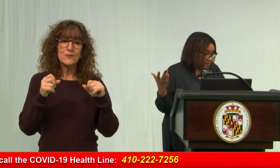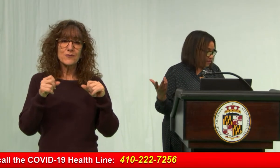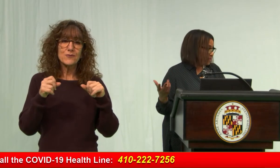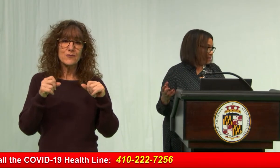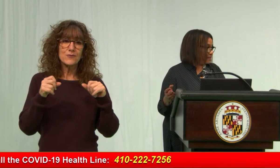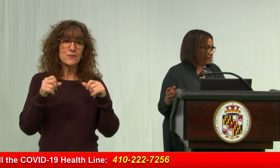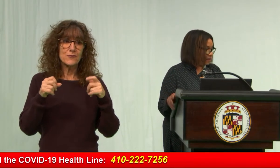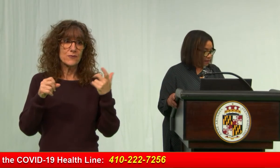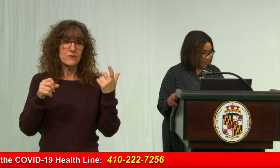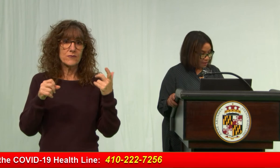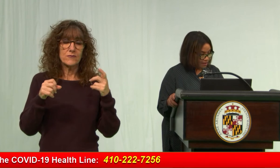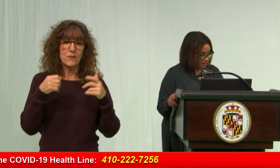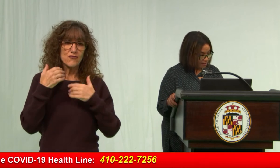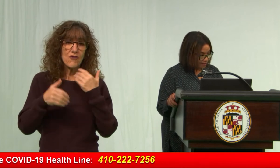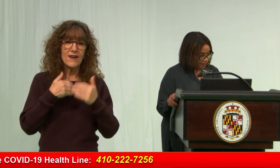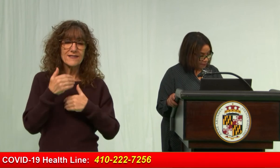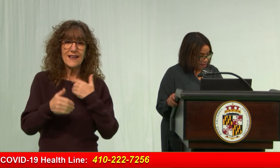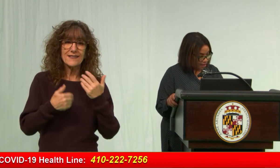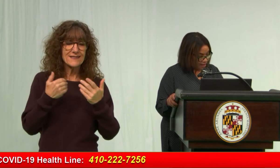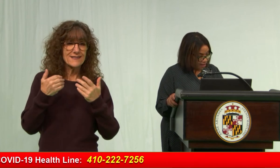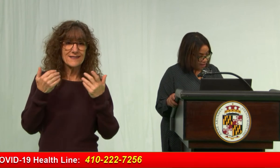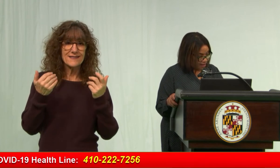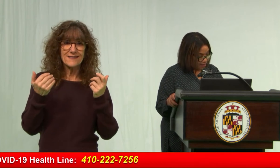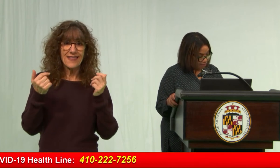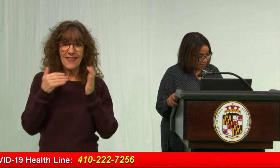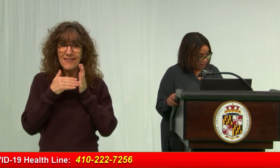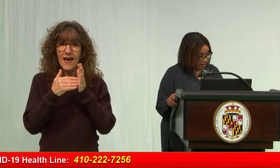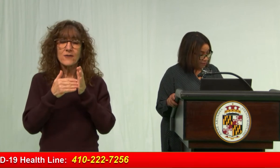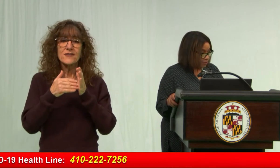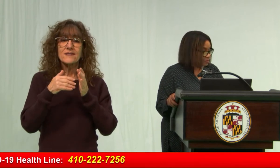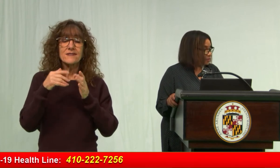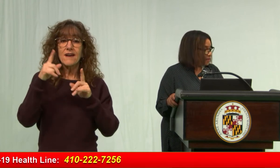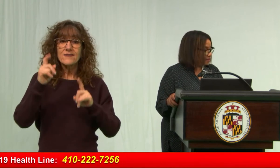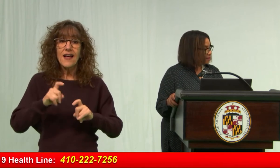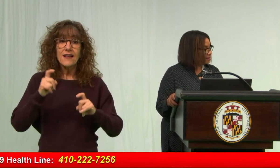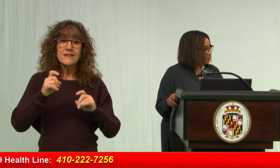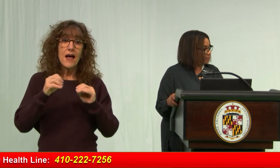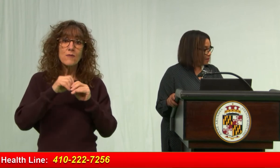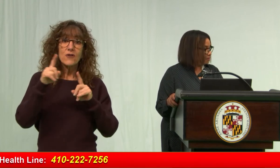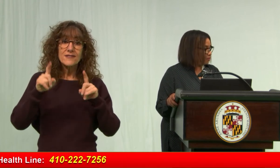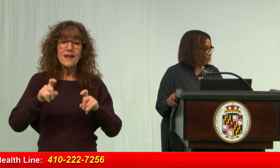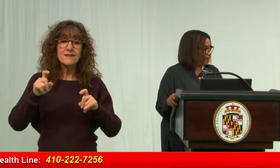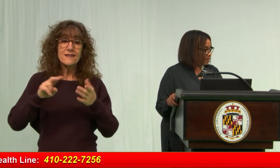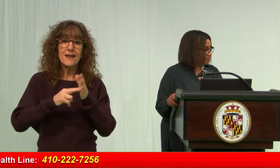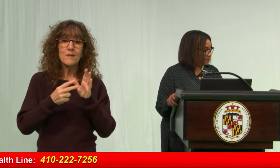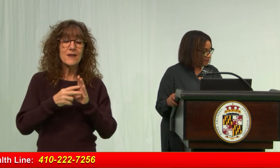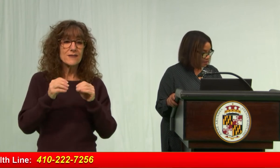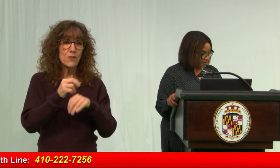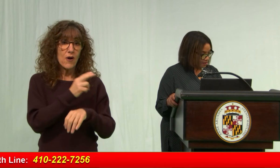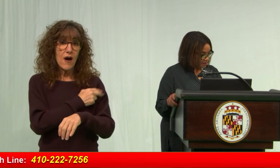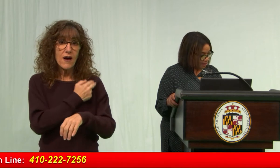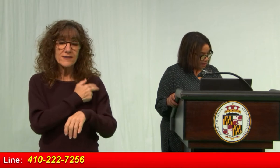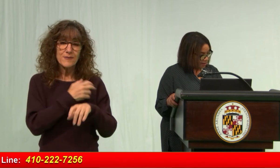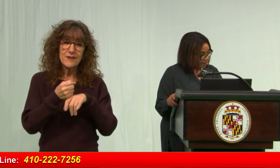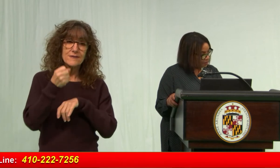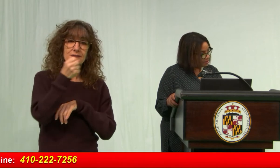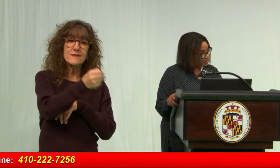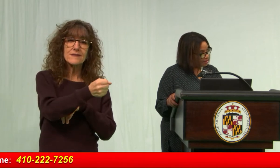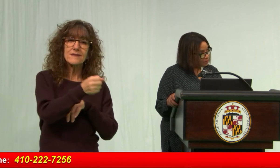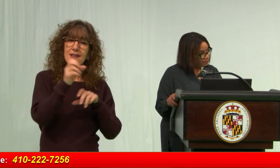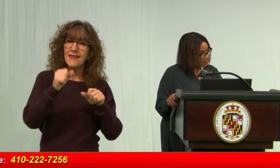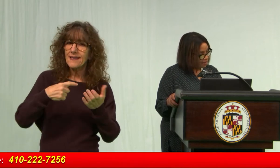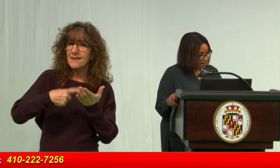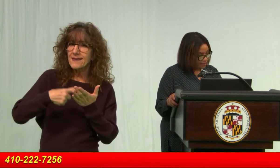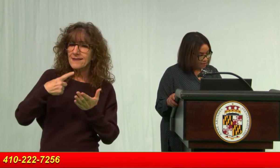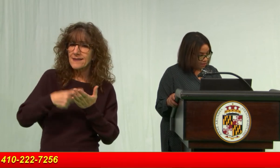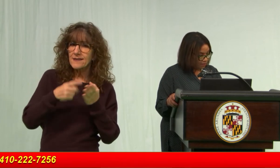the thousands of tests that are going to be necessary. And of course, more testing is going to mean more hospitalizations. Can we